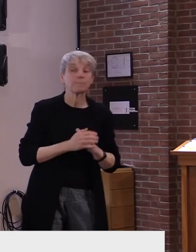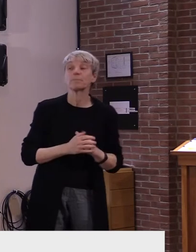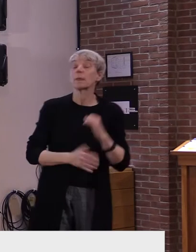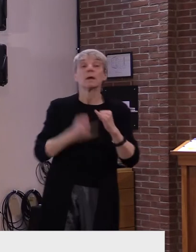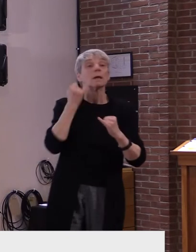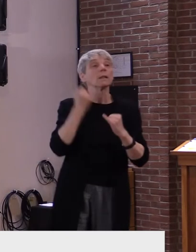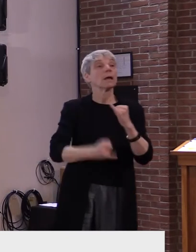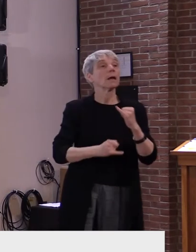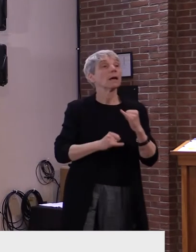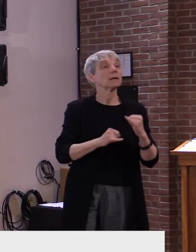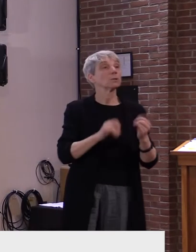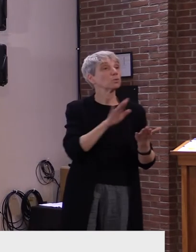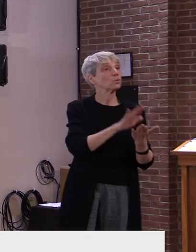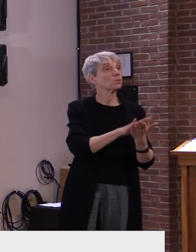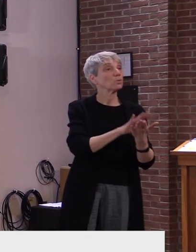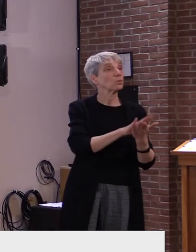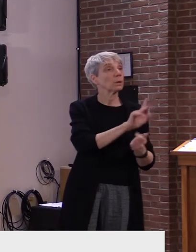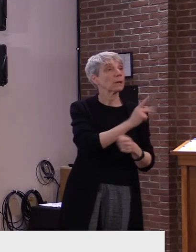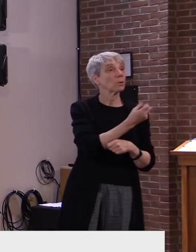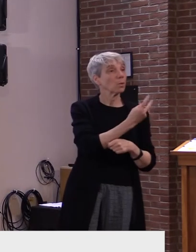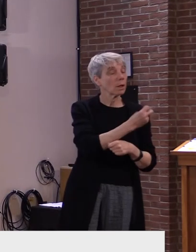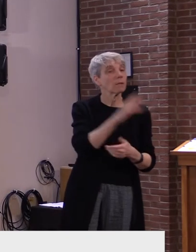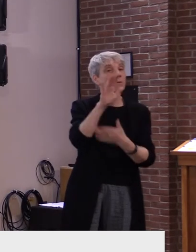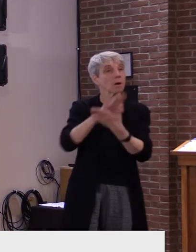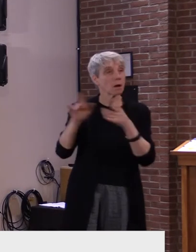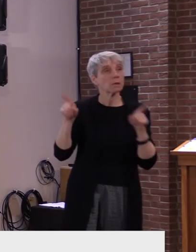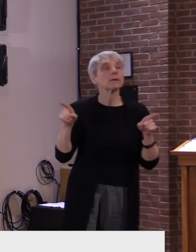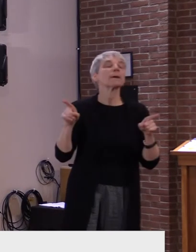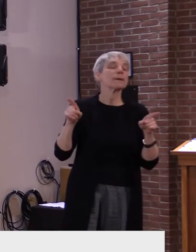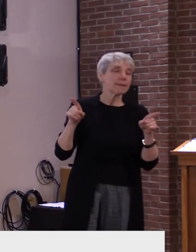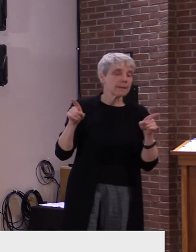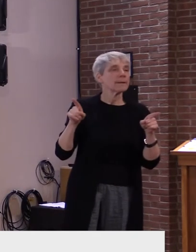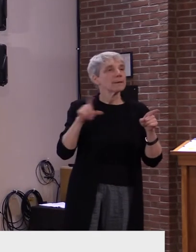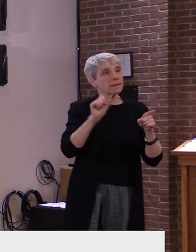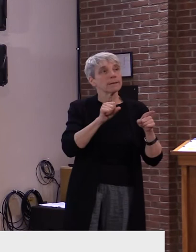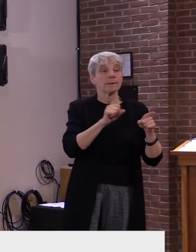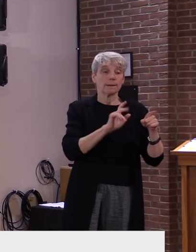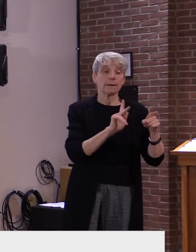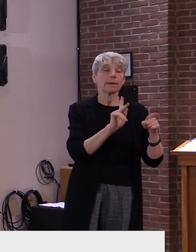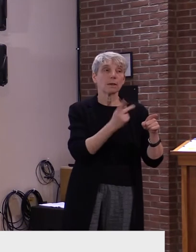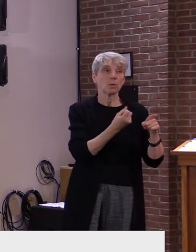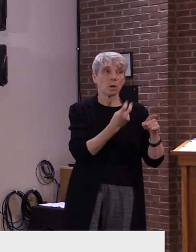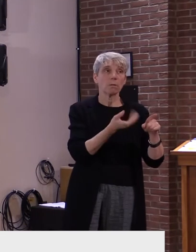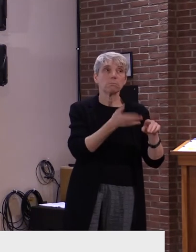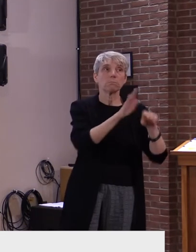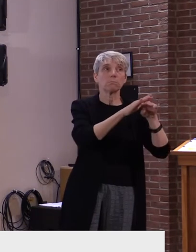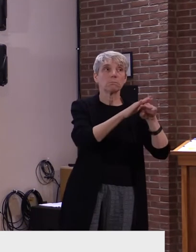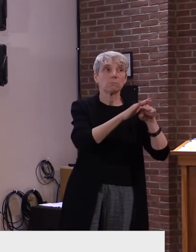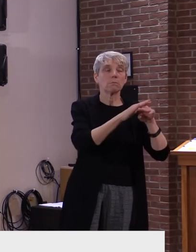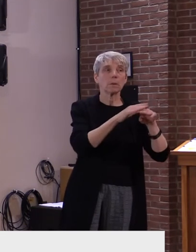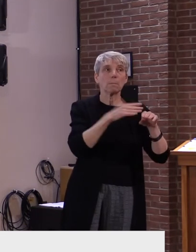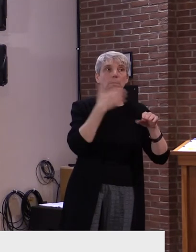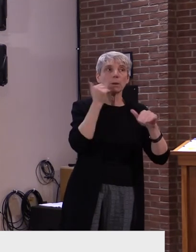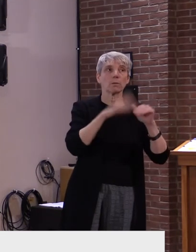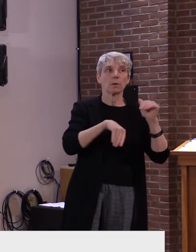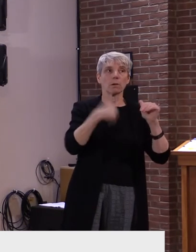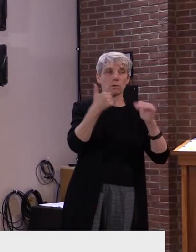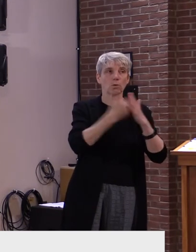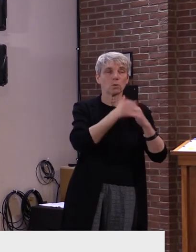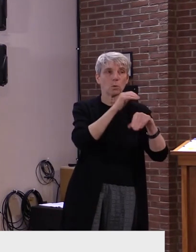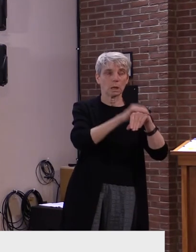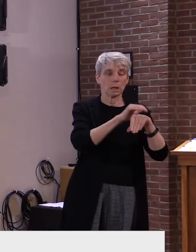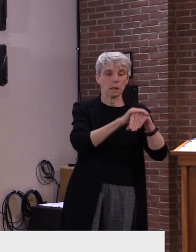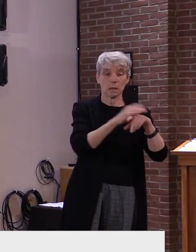cases have gone up in vermont but compared to our neighbors not nearly as high we added 15 new cases this week across 10